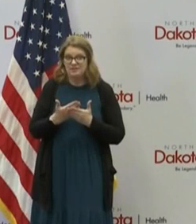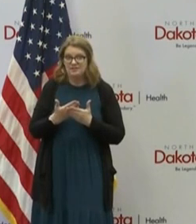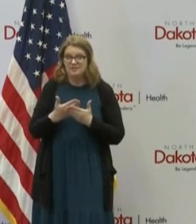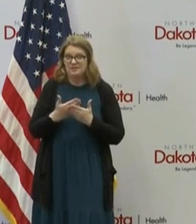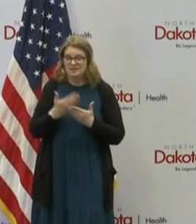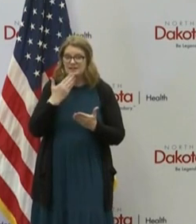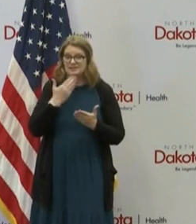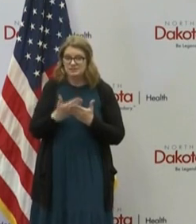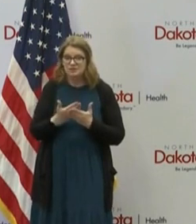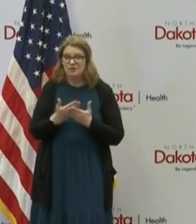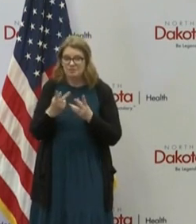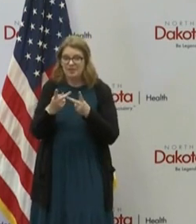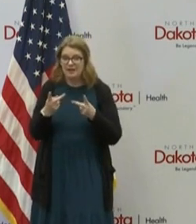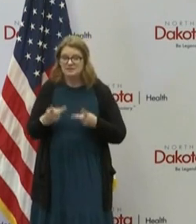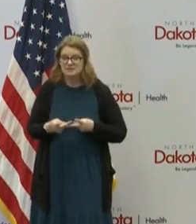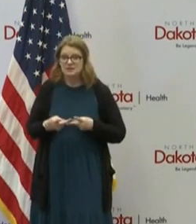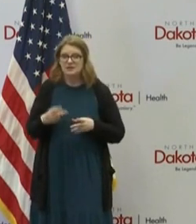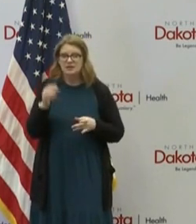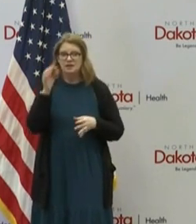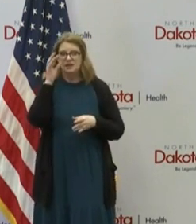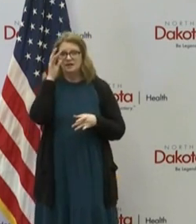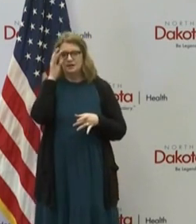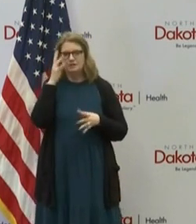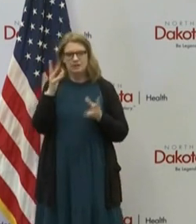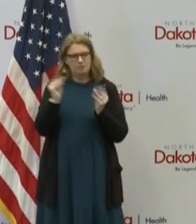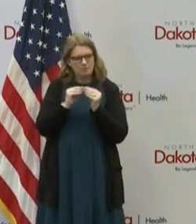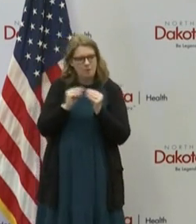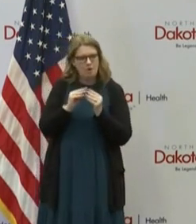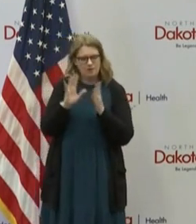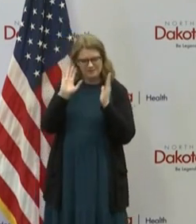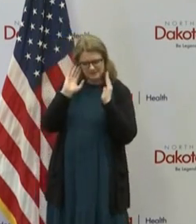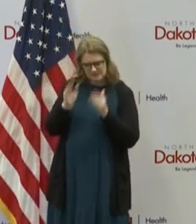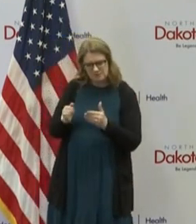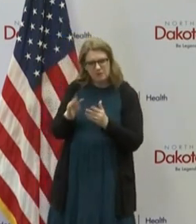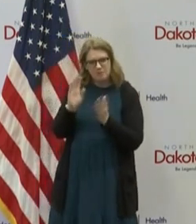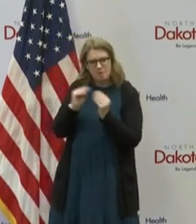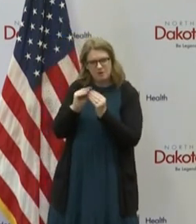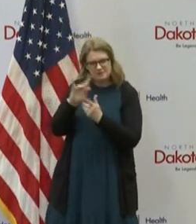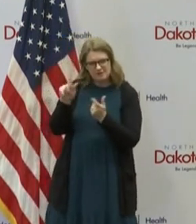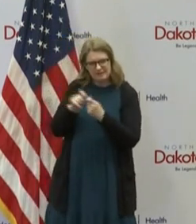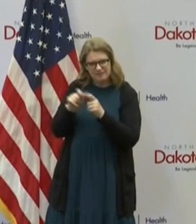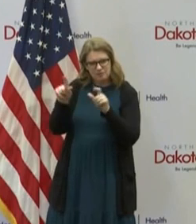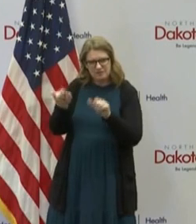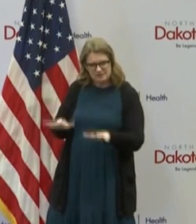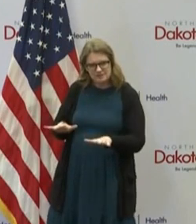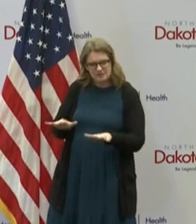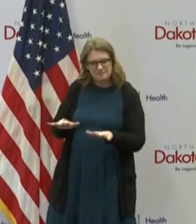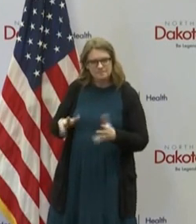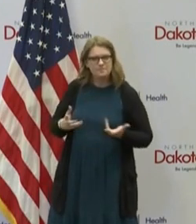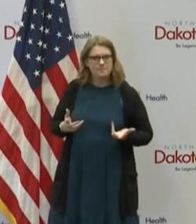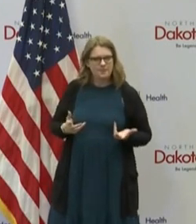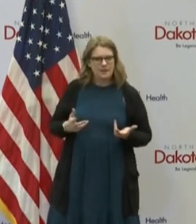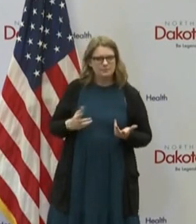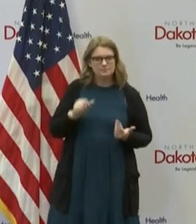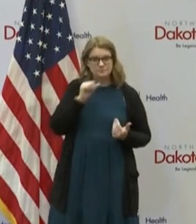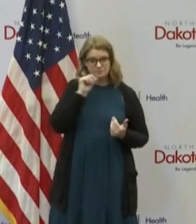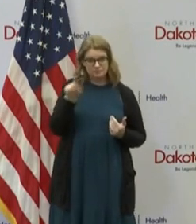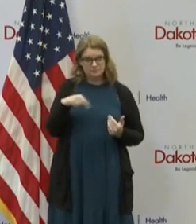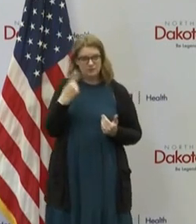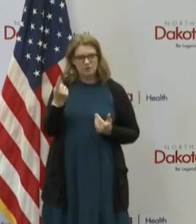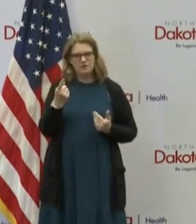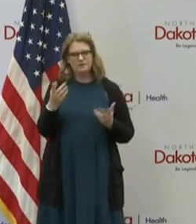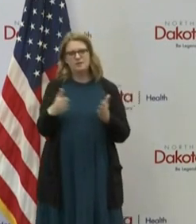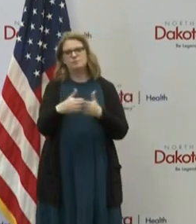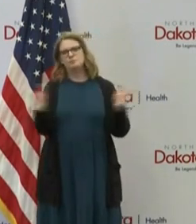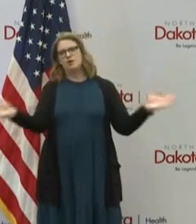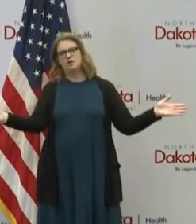particularly when we are really getting more targeted and more focused on our testing. When I say that, we're not just doing the broad,